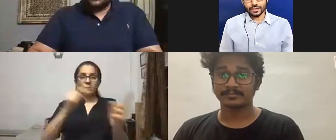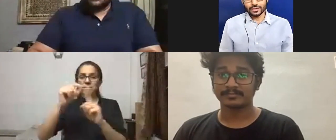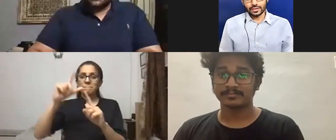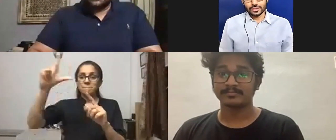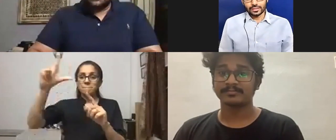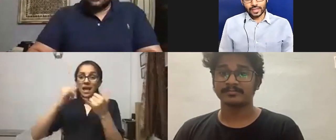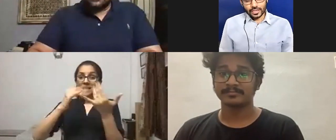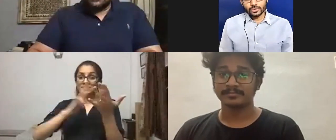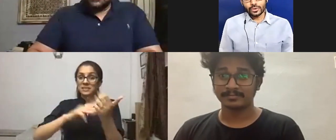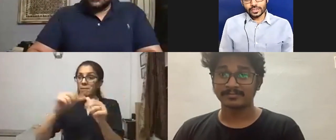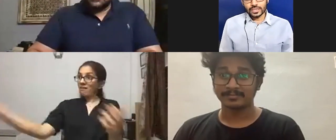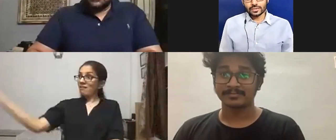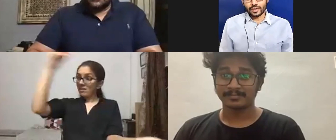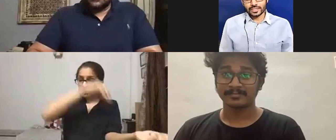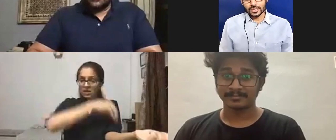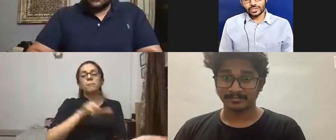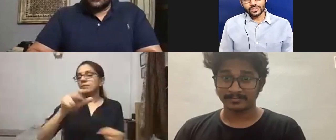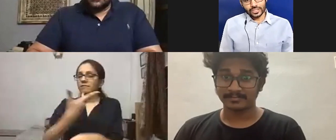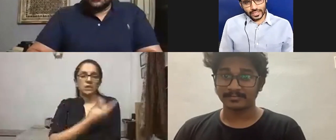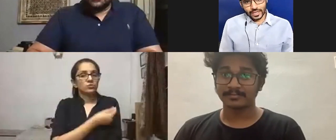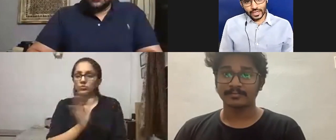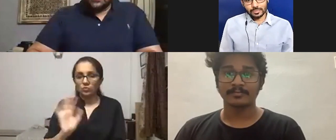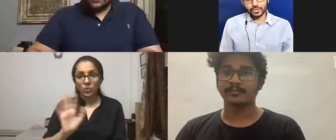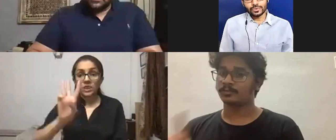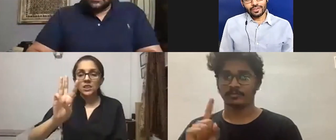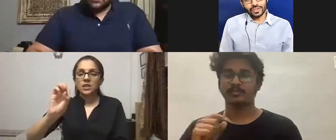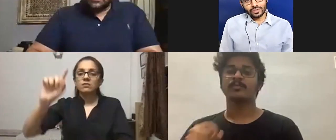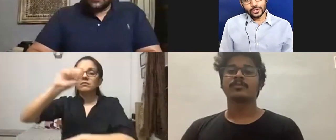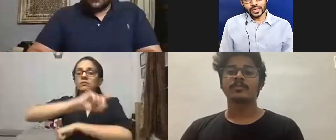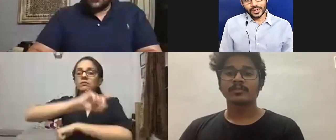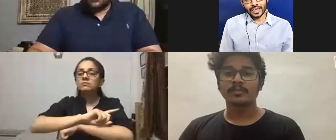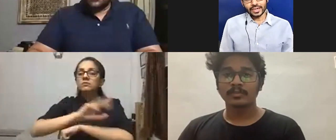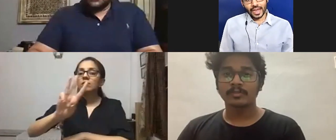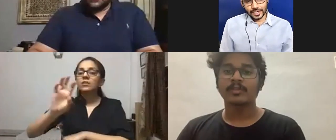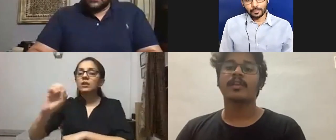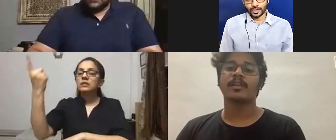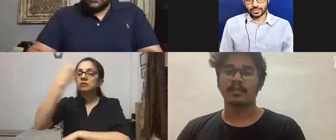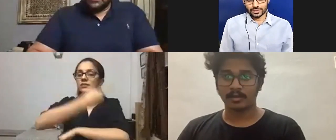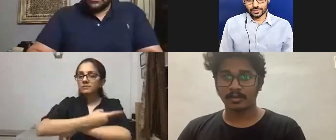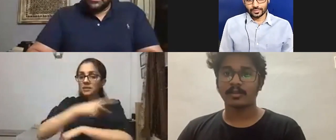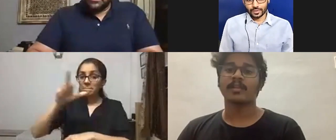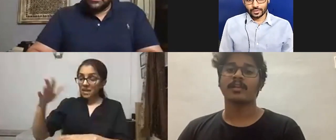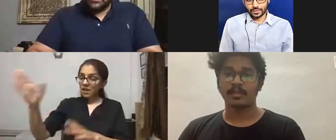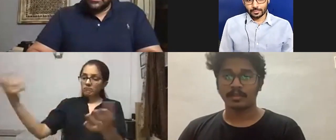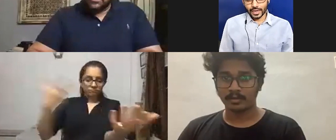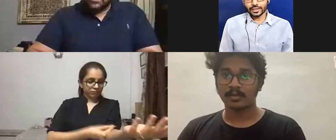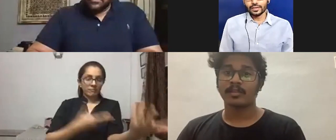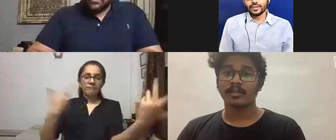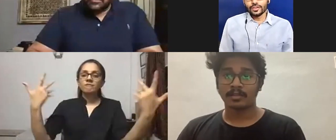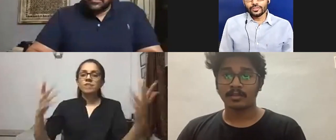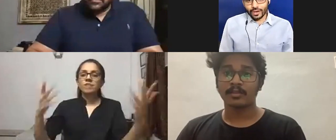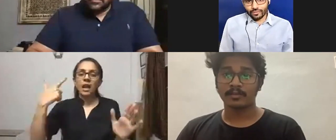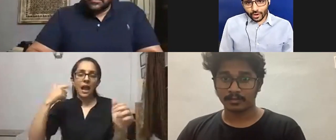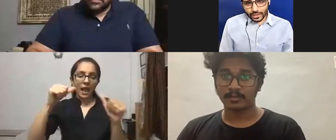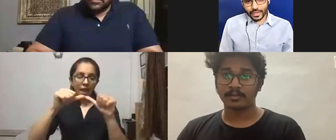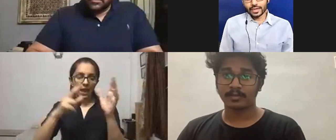therapy, then you can't take the vaccination for 30 days because we have given you indirect antibodies. But